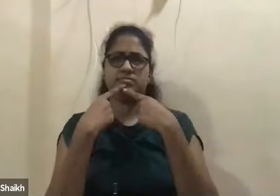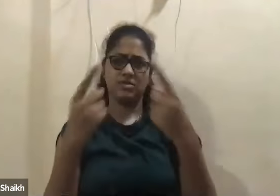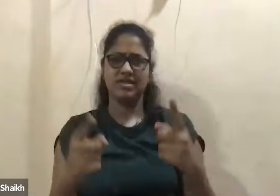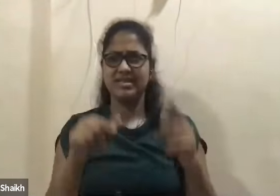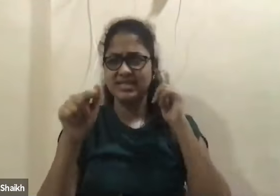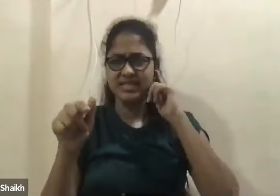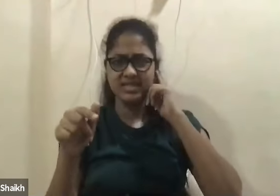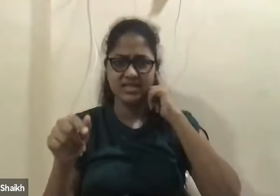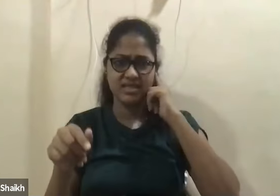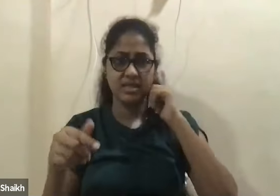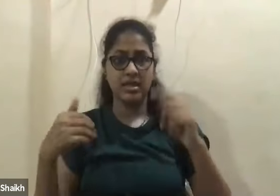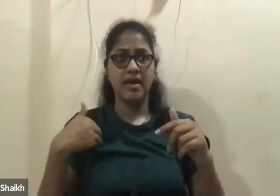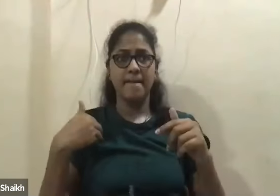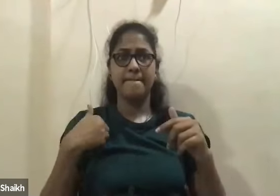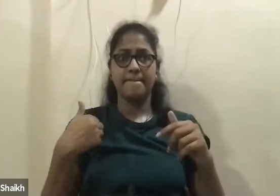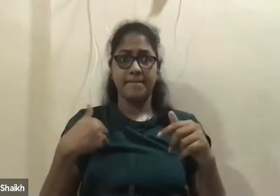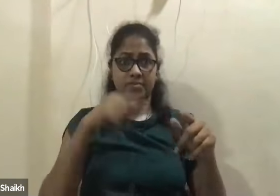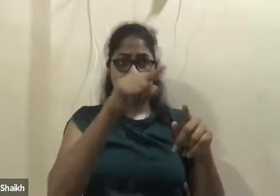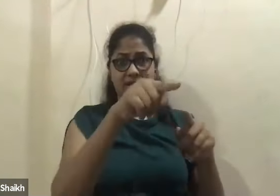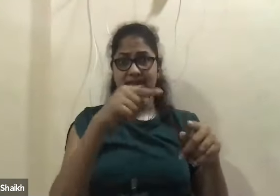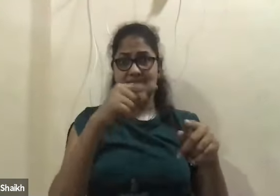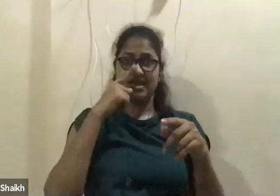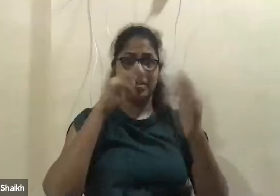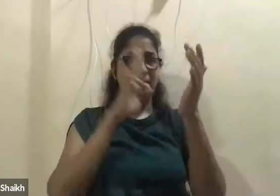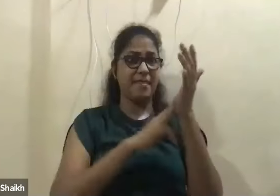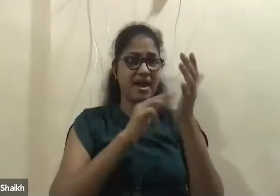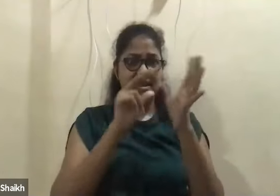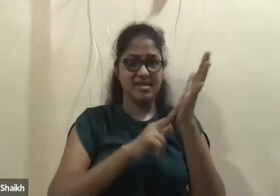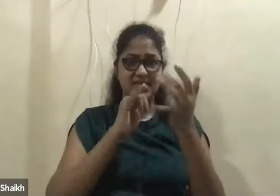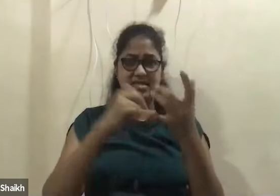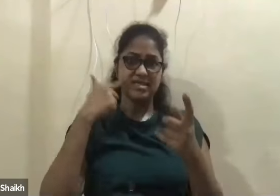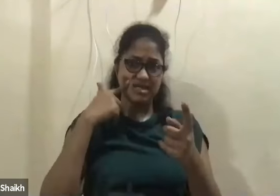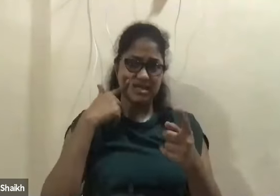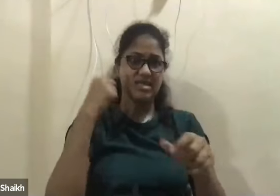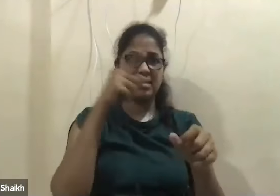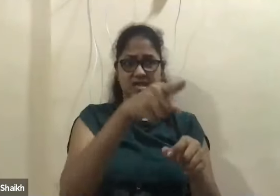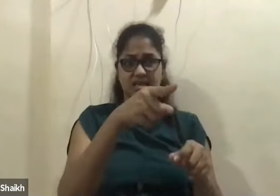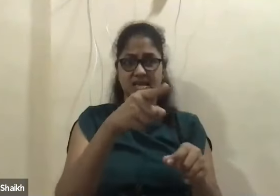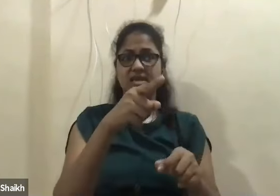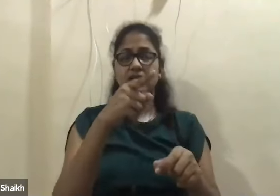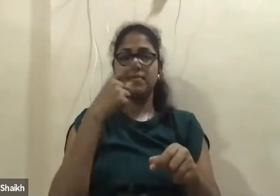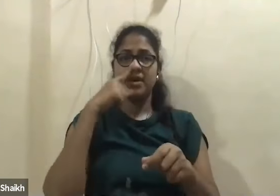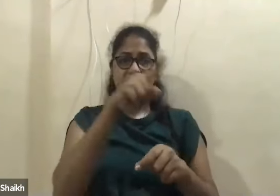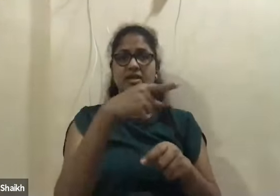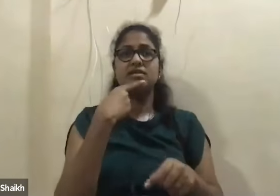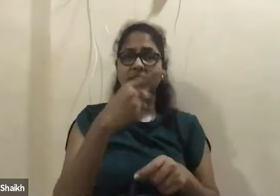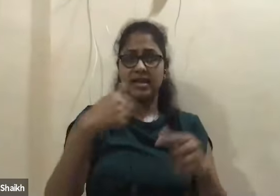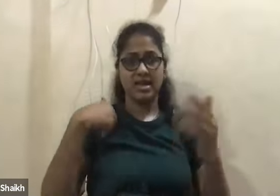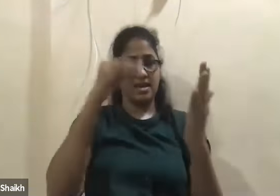my indenture reads, I have trust. clause number 8 that reads that the